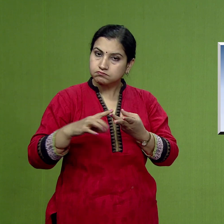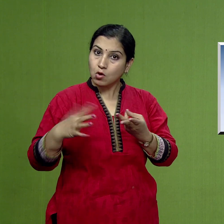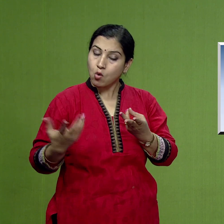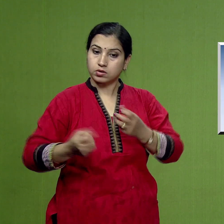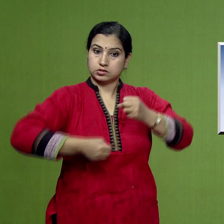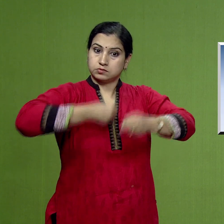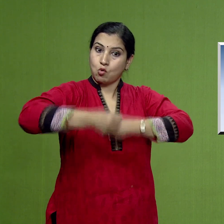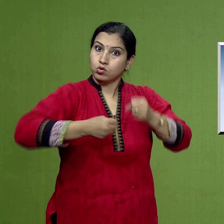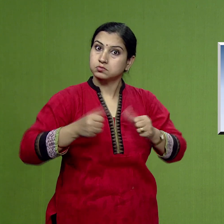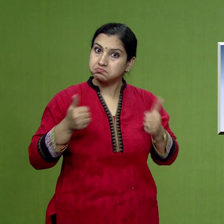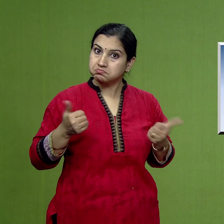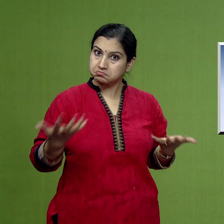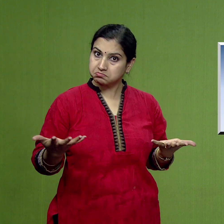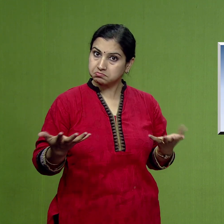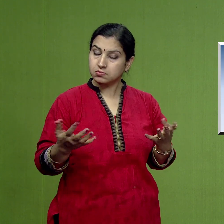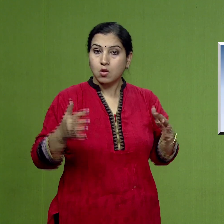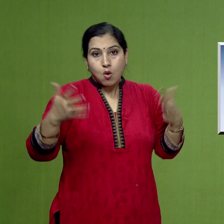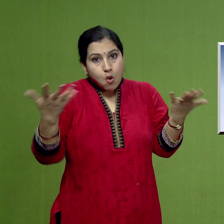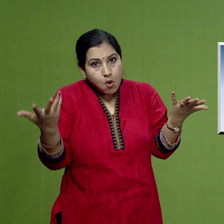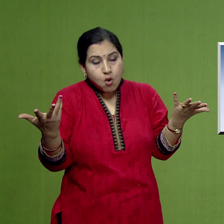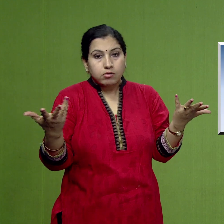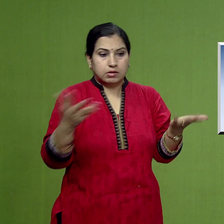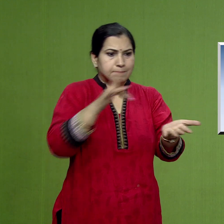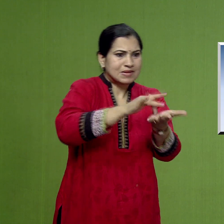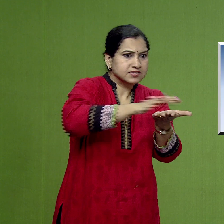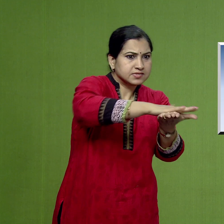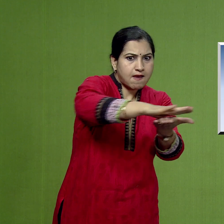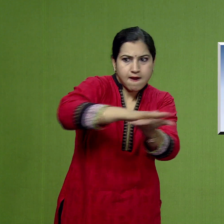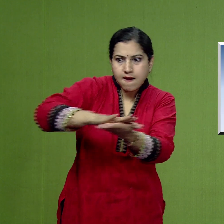well, or clean a place very nicely.